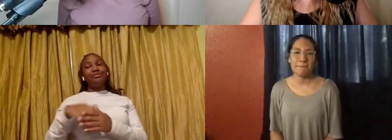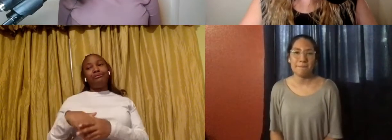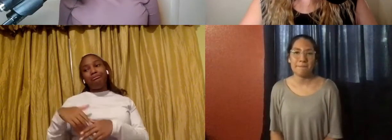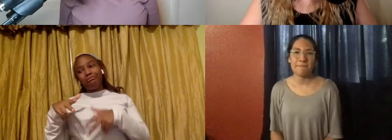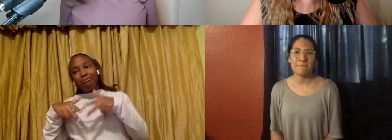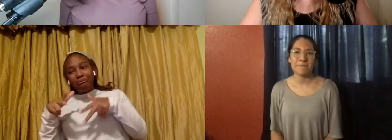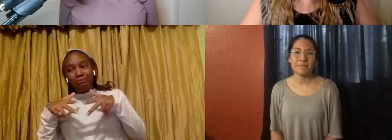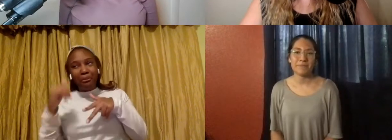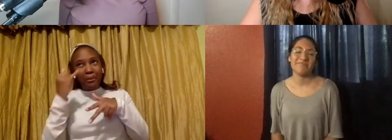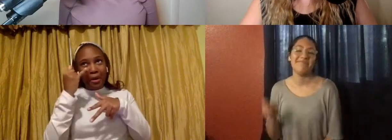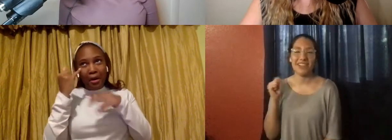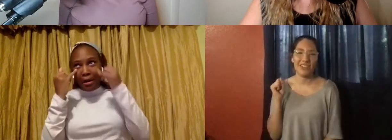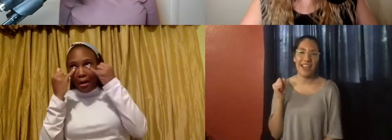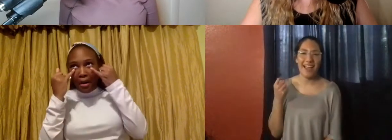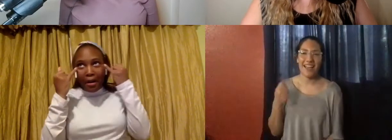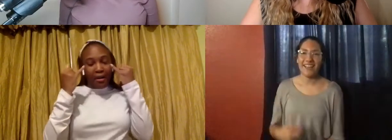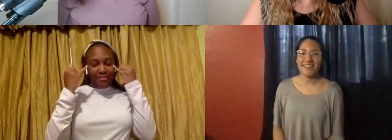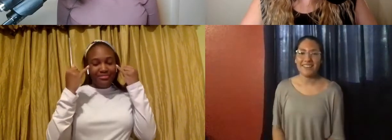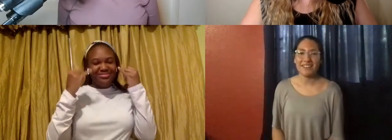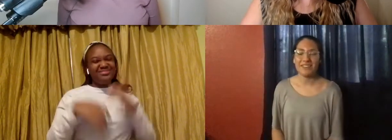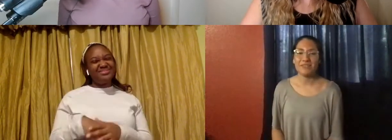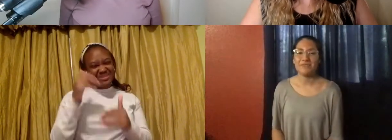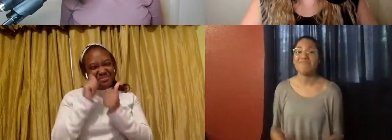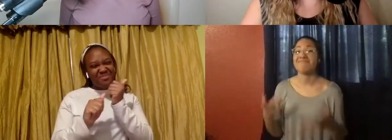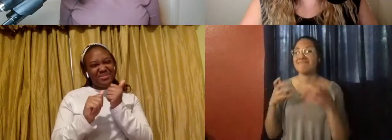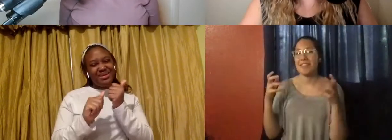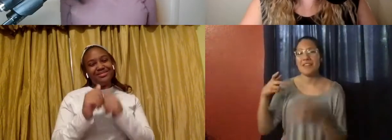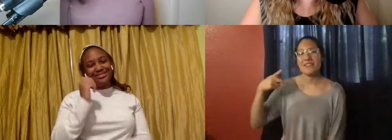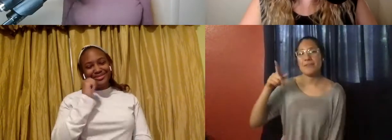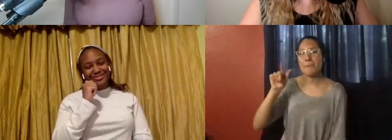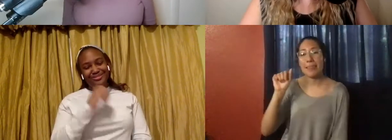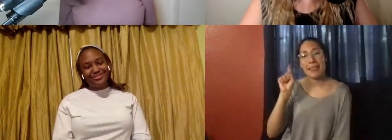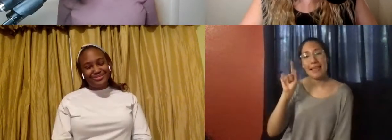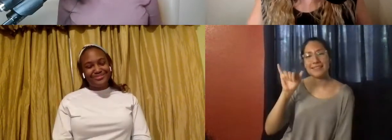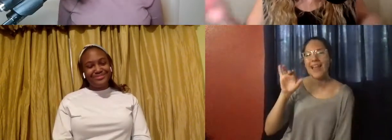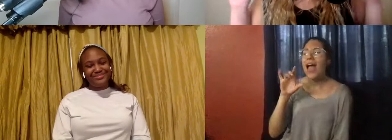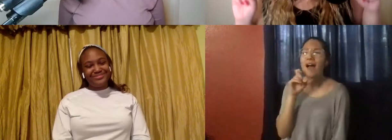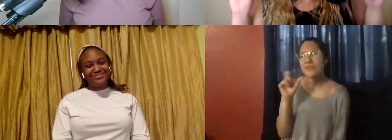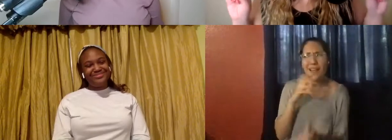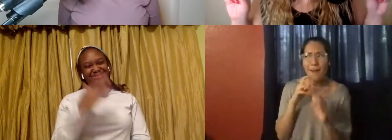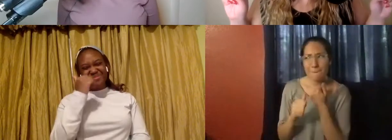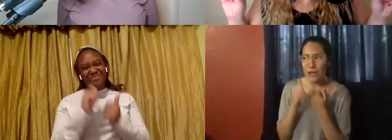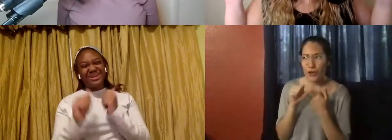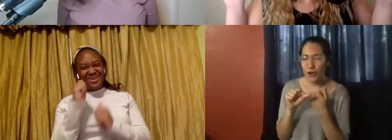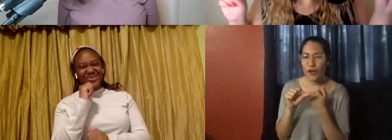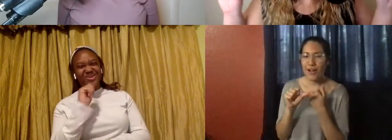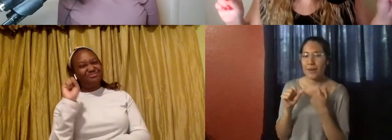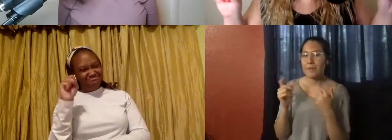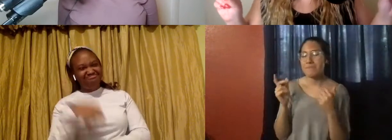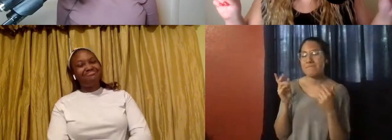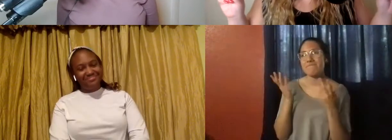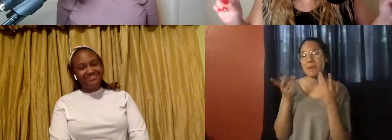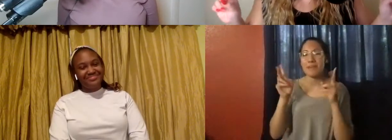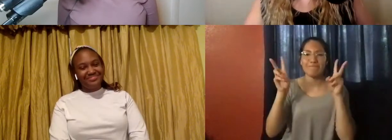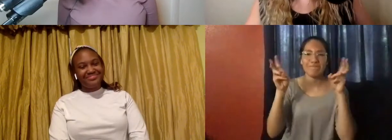about those days. Yeah. You were definitely a mean girl. Lots of plastic. I was not a mean girl. No, you weren't. Maybe you weren't. A scary girl. That's with air quotes